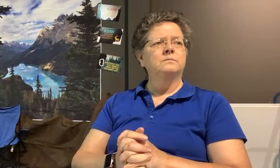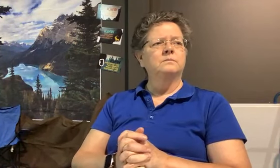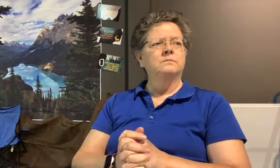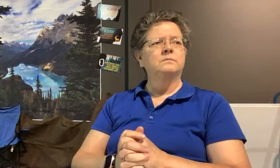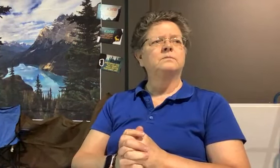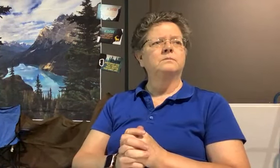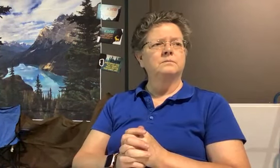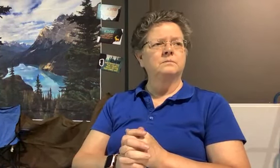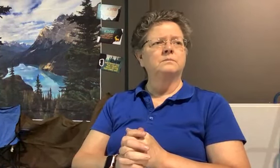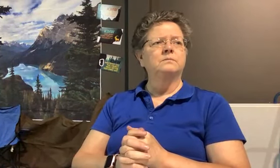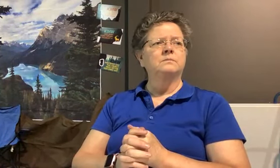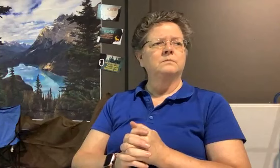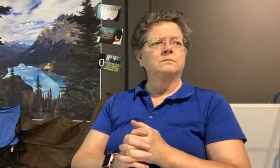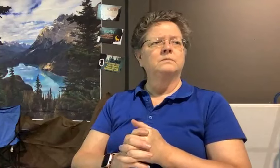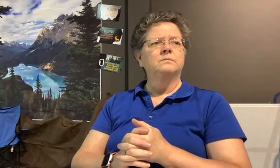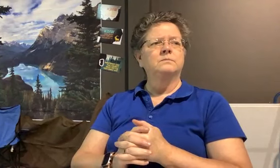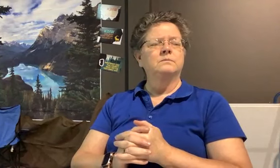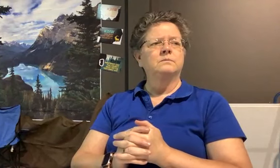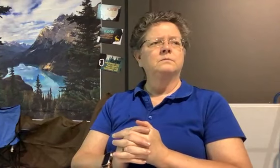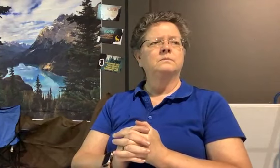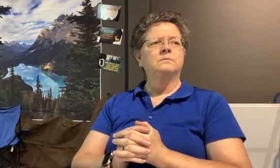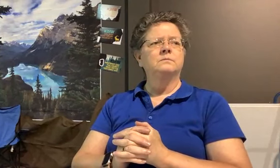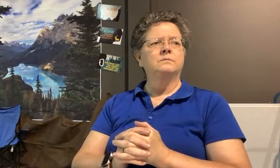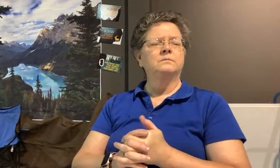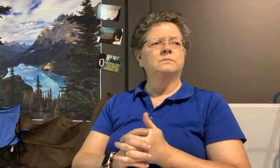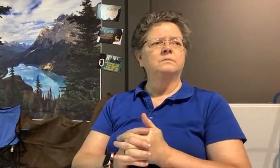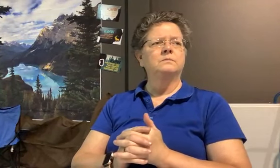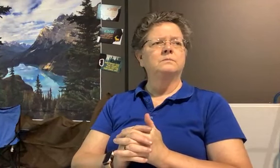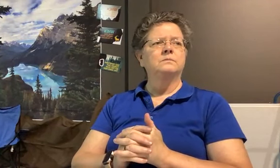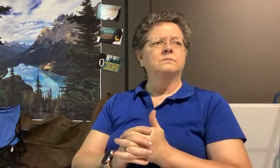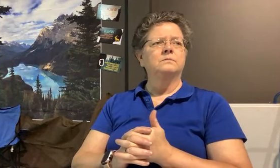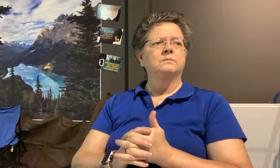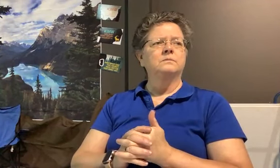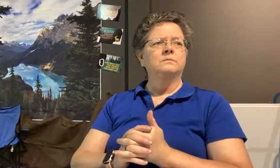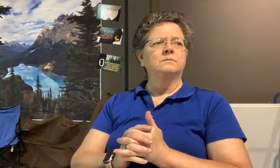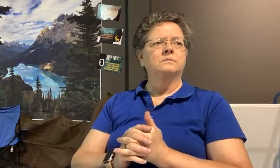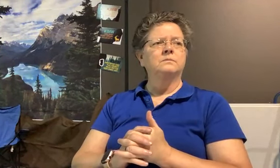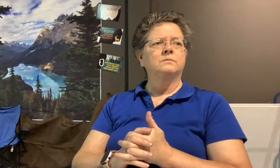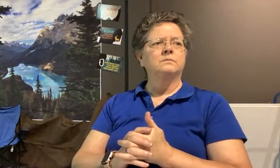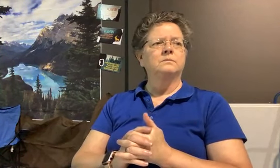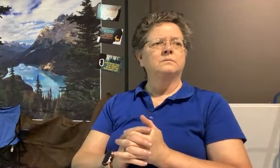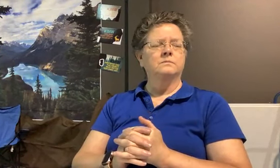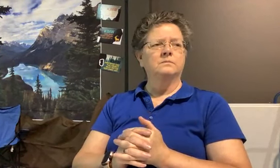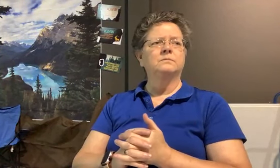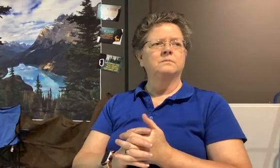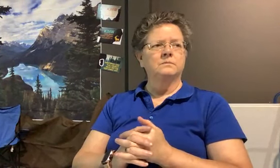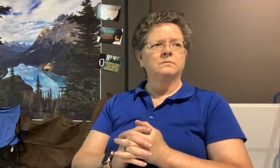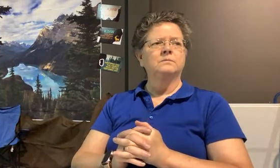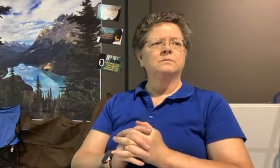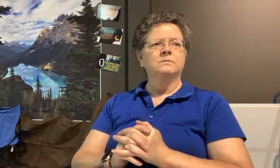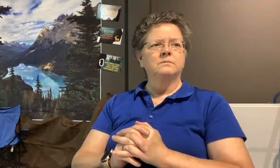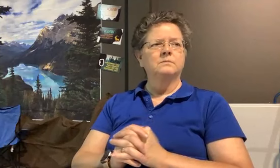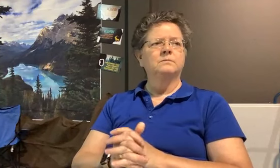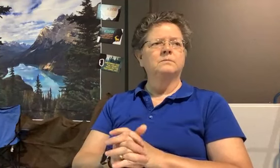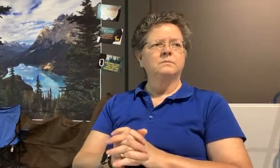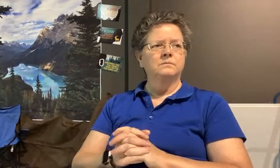big. And we need to understand that that's where the salvation is. It's not in that Facebook friend or